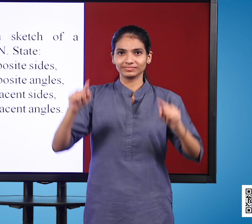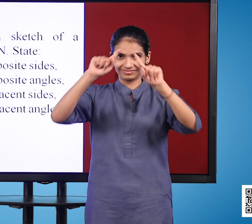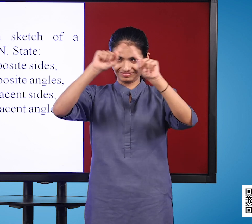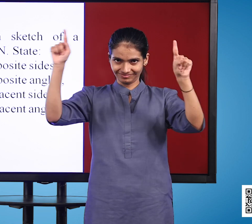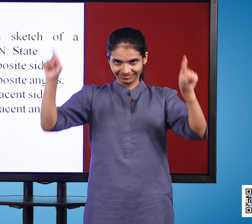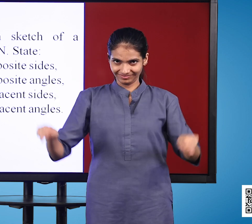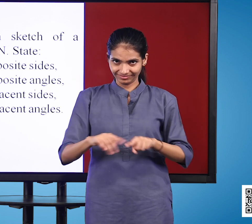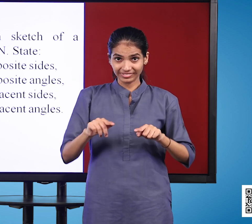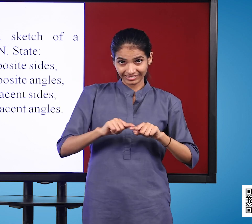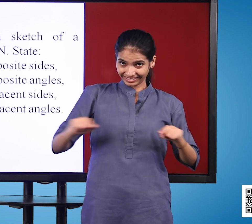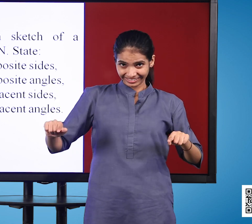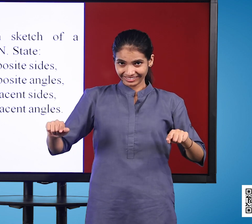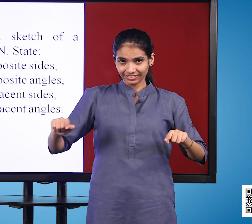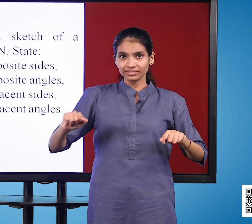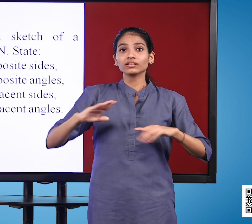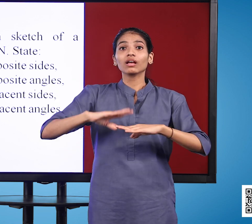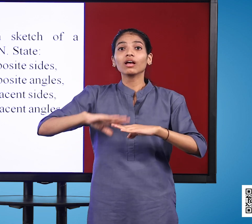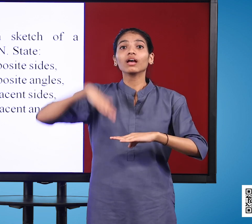Two pairs of opposite angles.